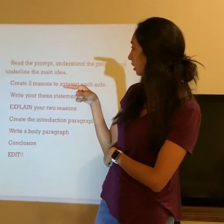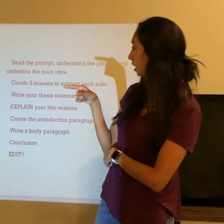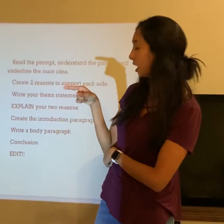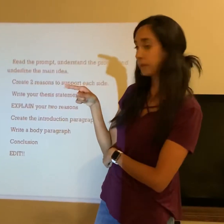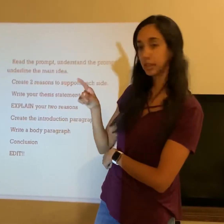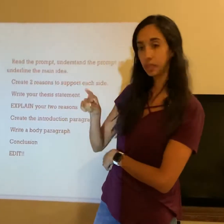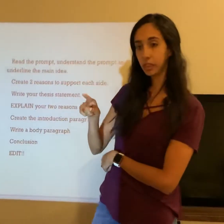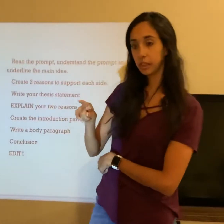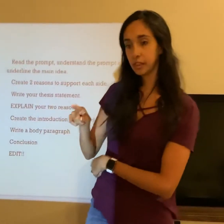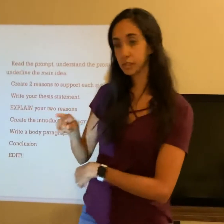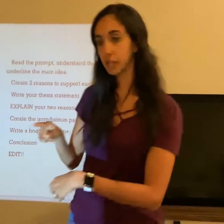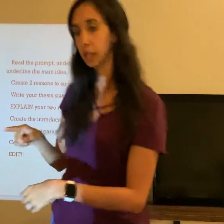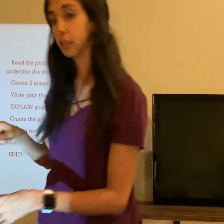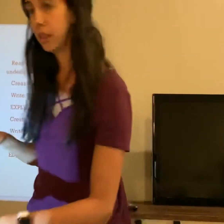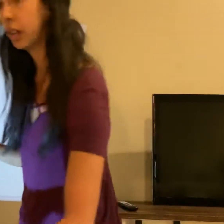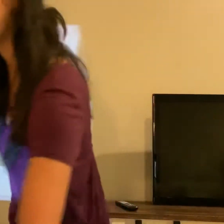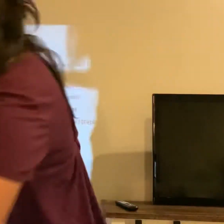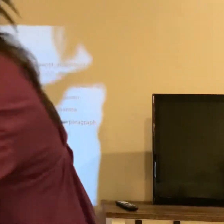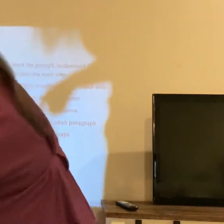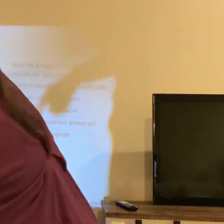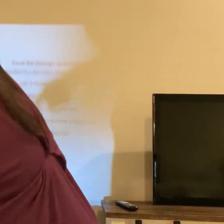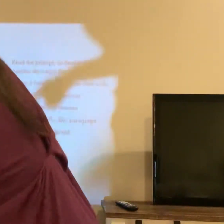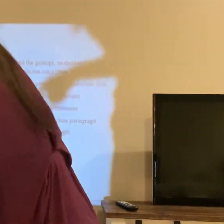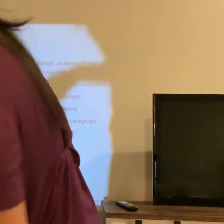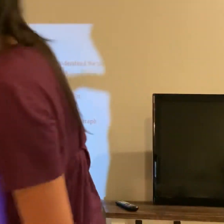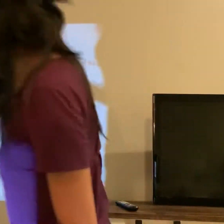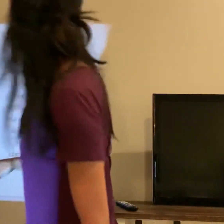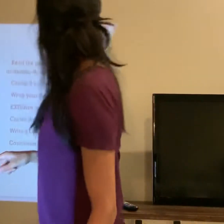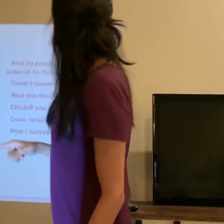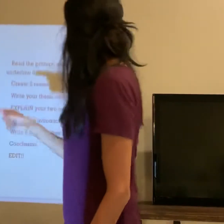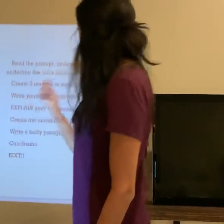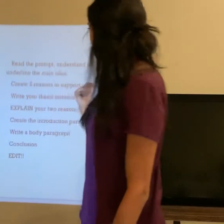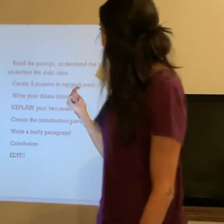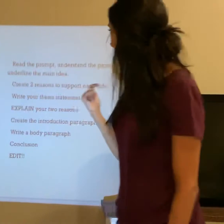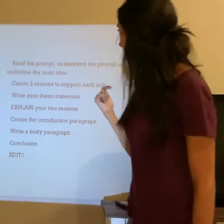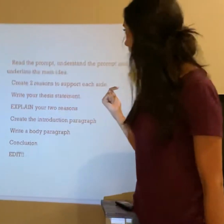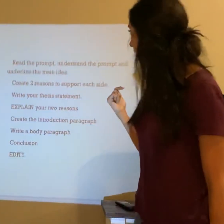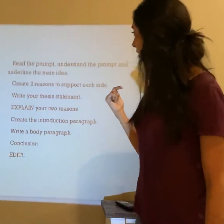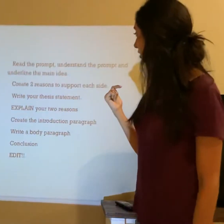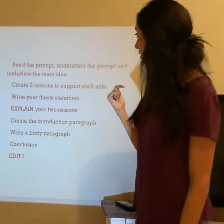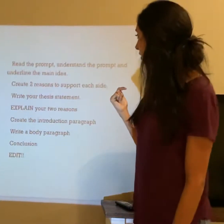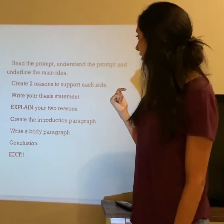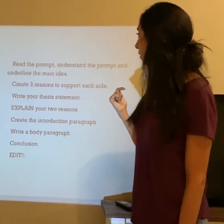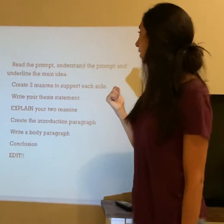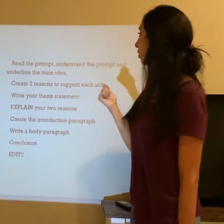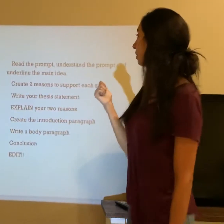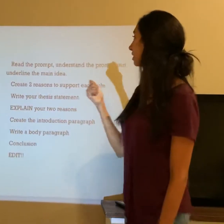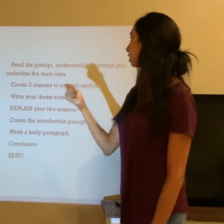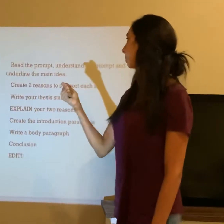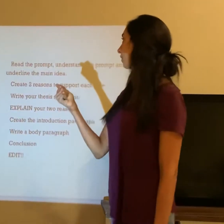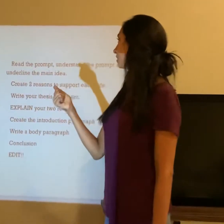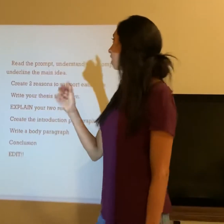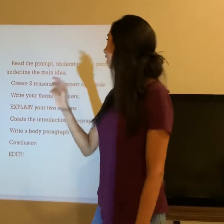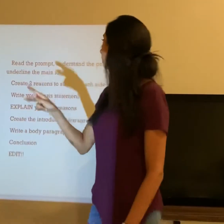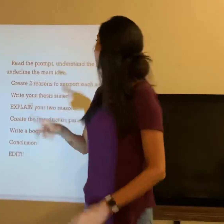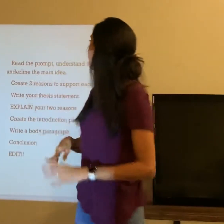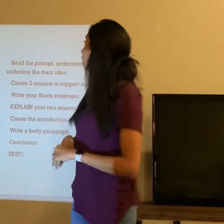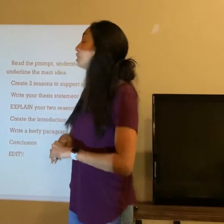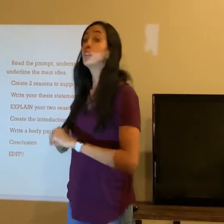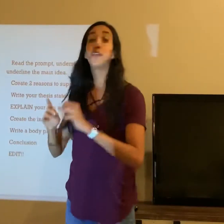I mean this thing, like, yeah. Or maybe back. There we go, right there's perfect. Okay, so the